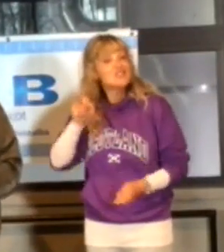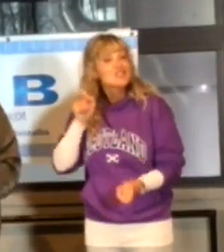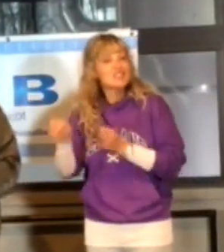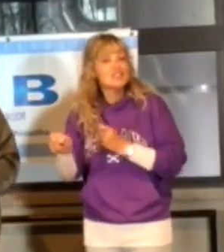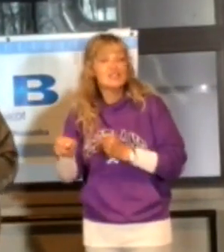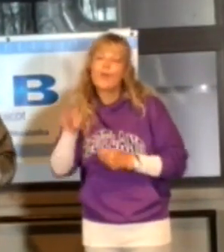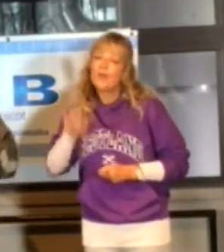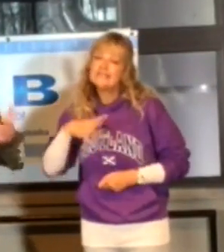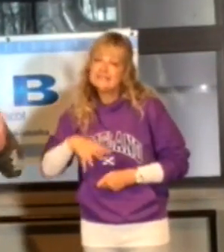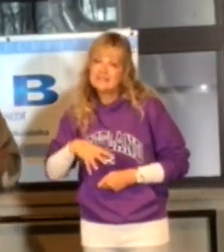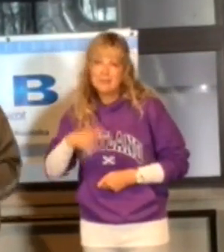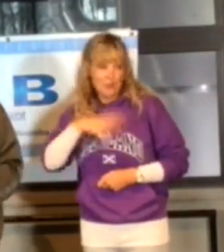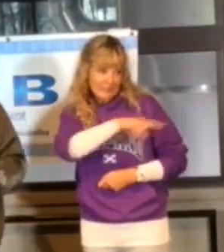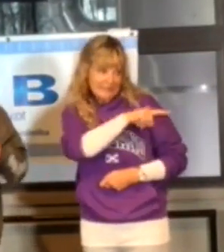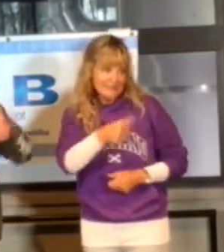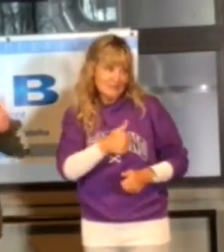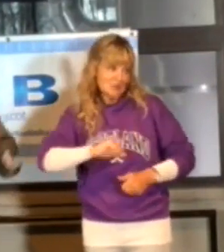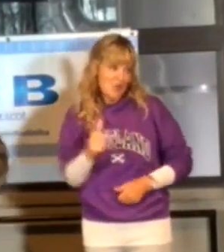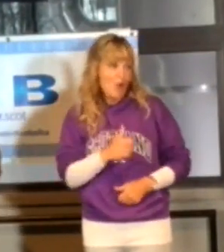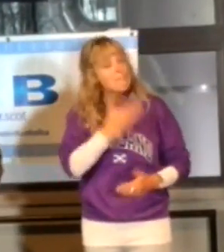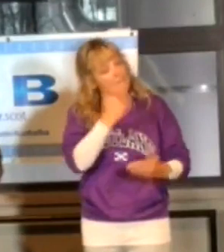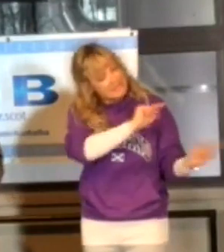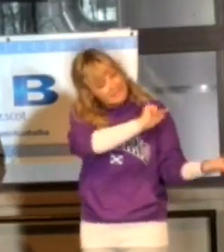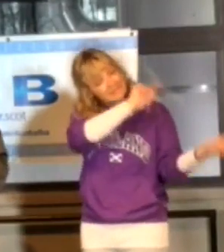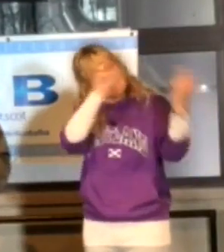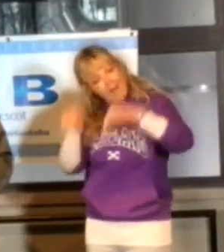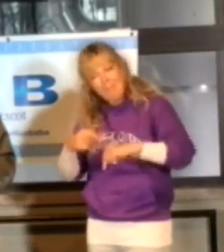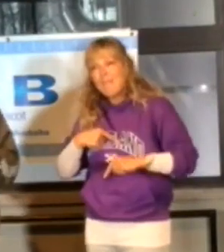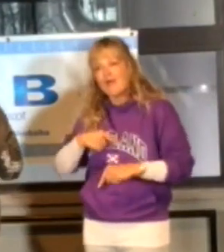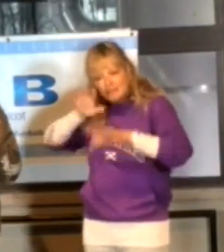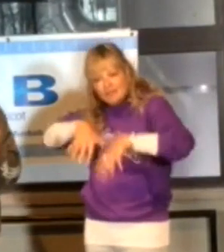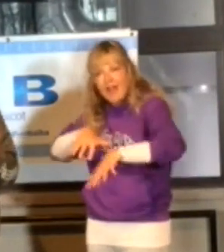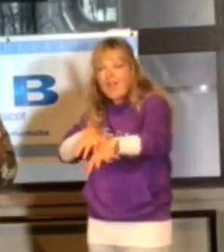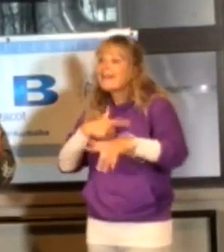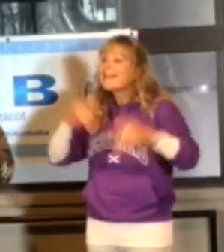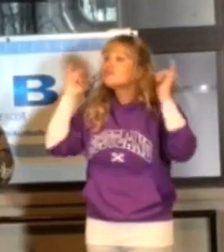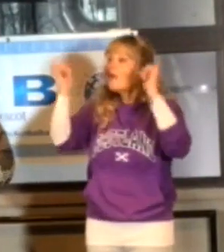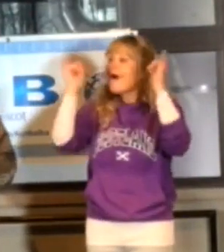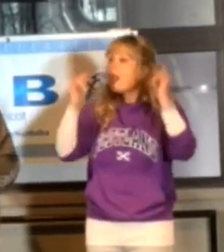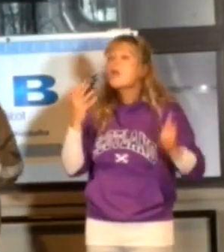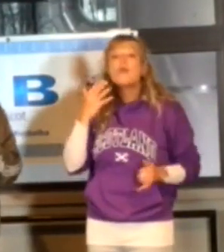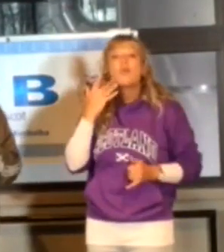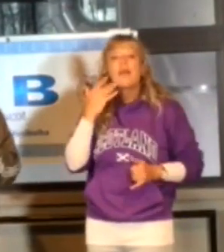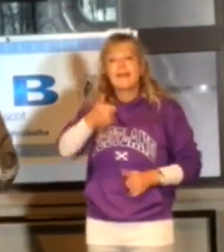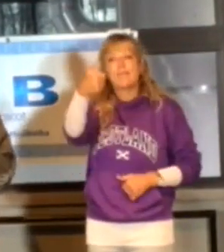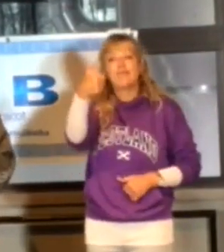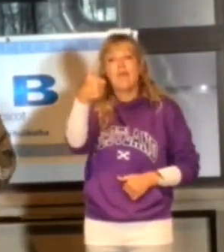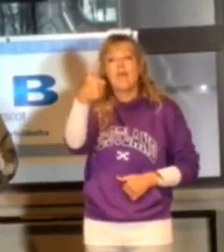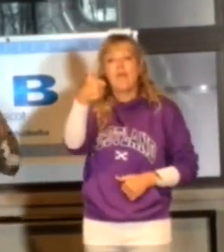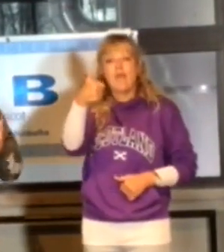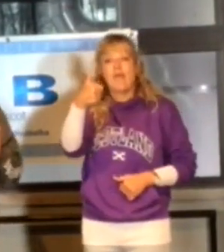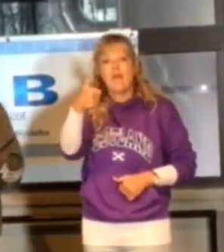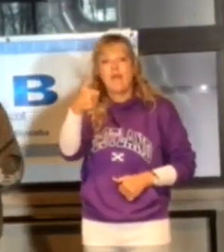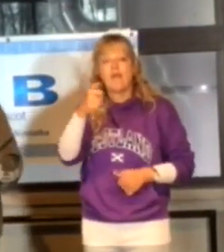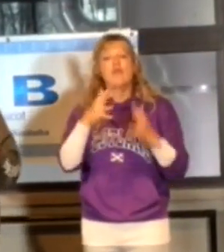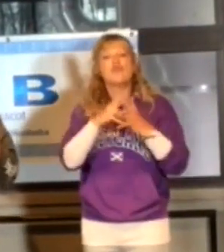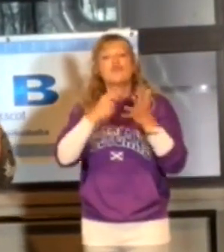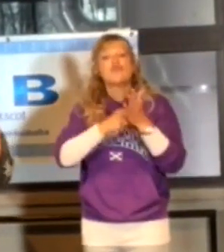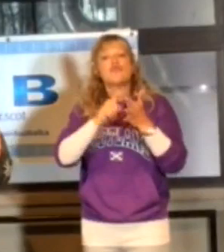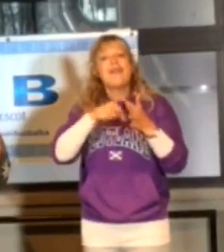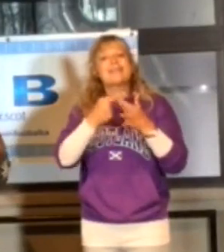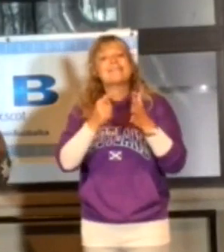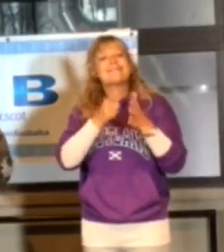us. But we need you as well. So come to our rallies as well. Our next rally is April in Wrexham, April the